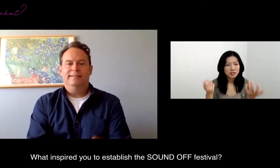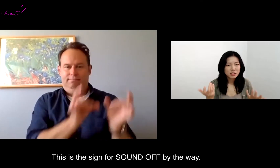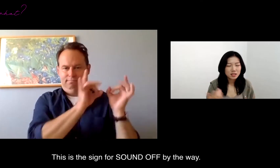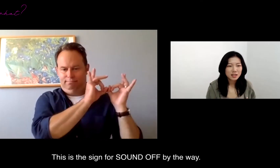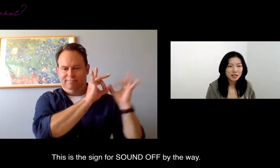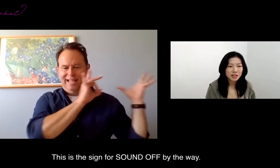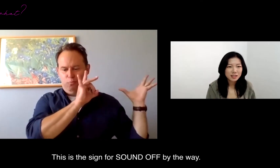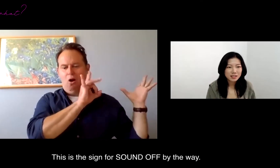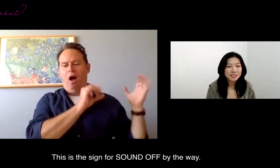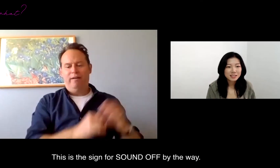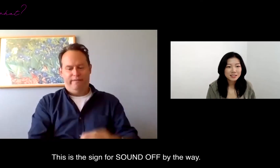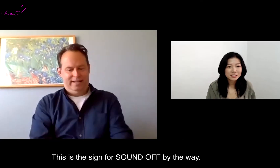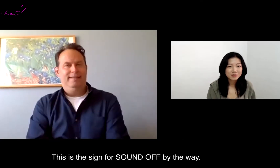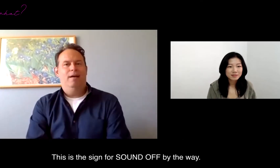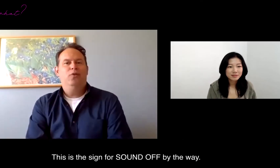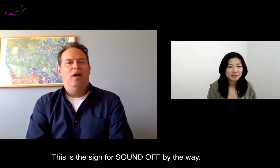This is the sign for SoundOff, by the way.